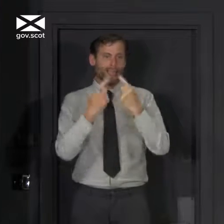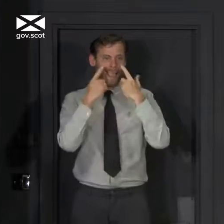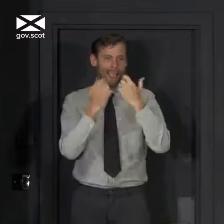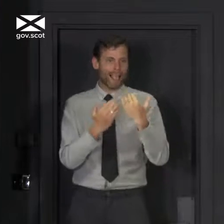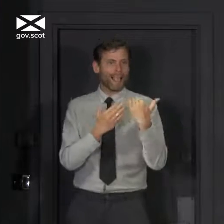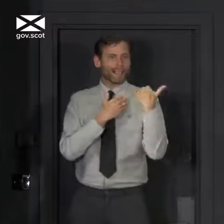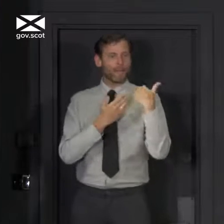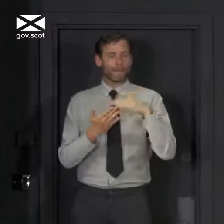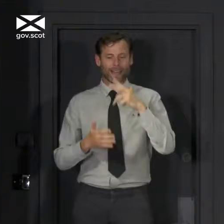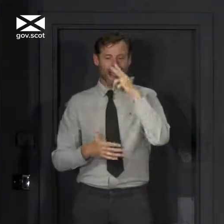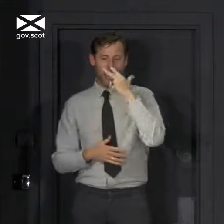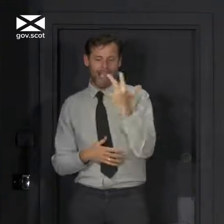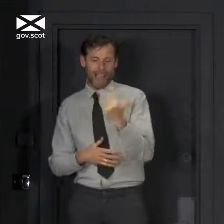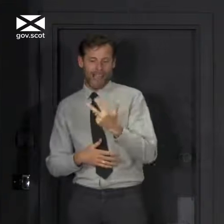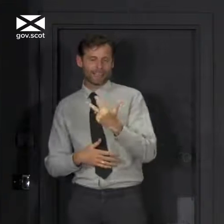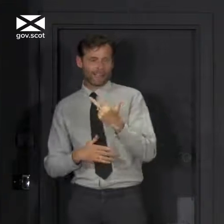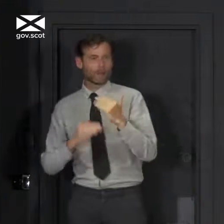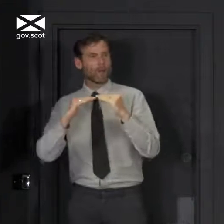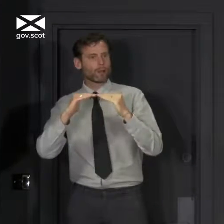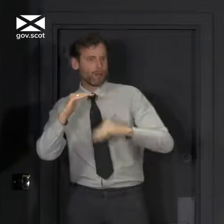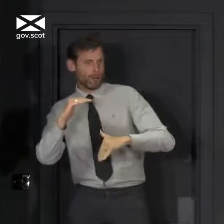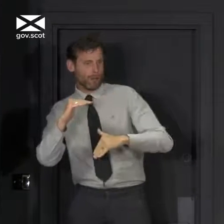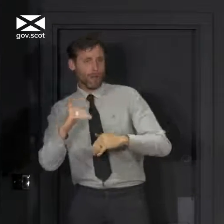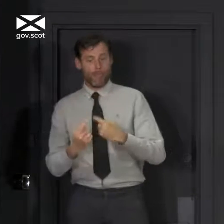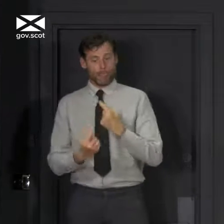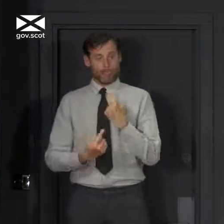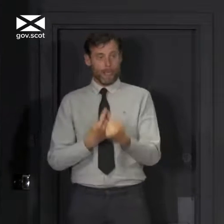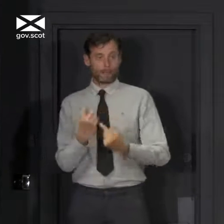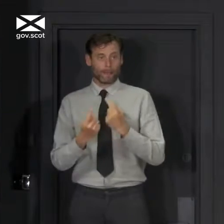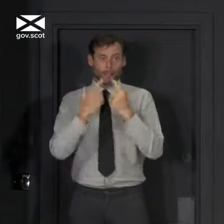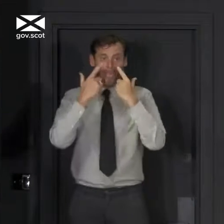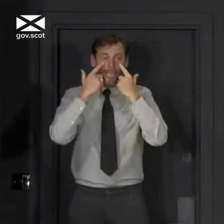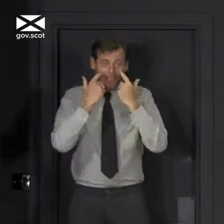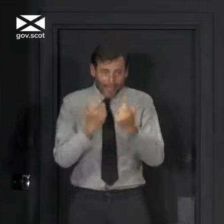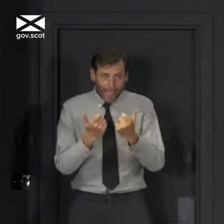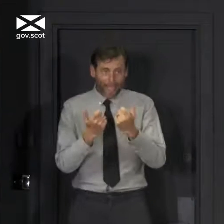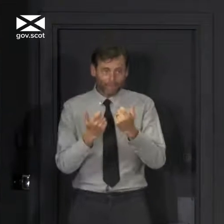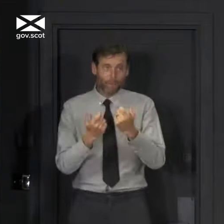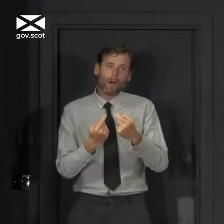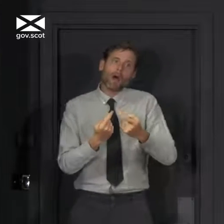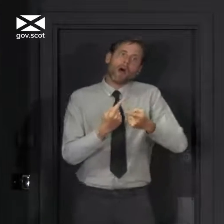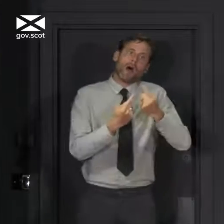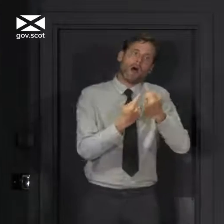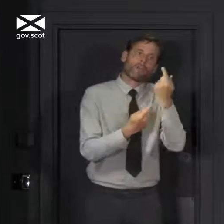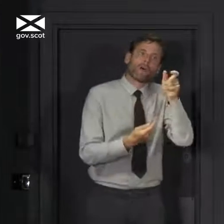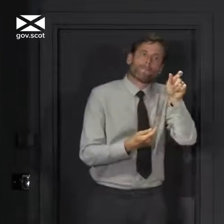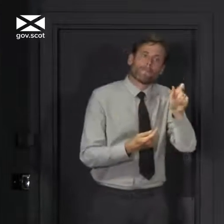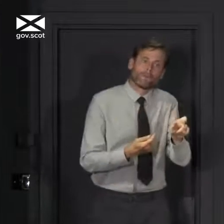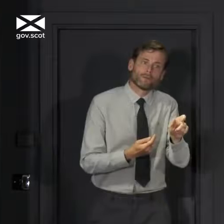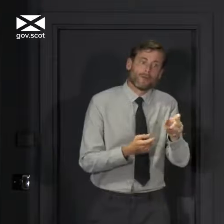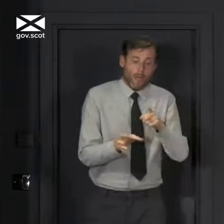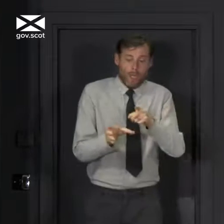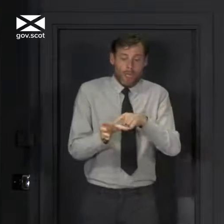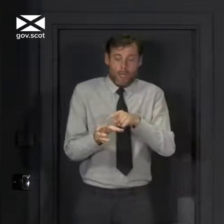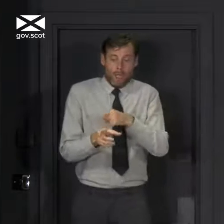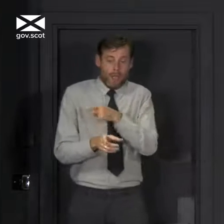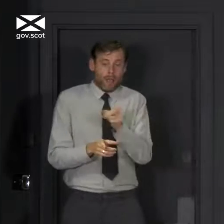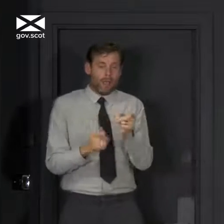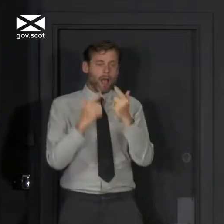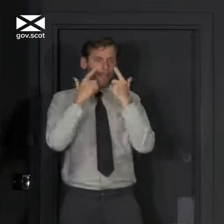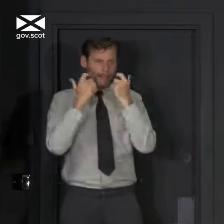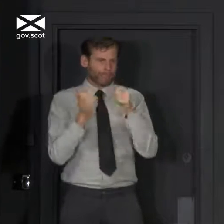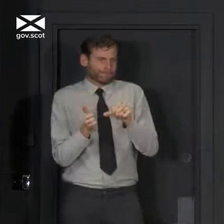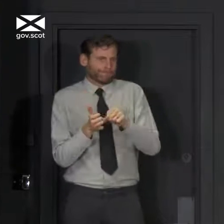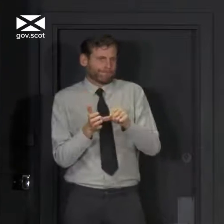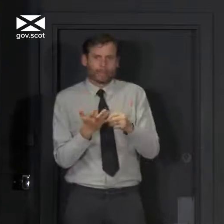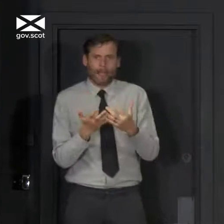people aged 18 or less who provide care for someone else. In many cases, young carers have fewer opportunities